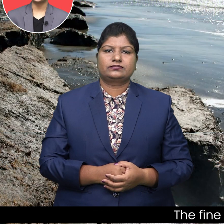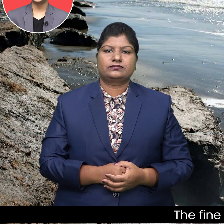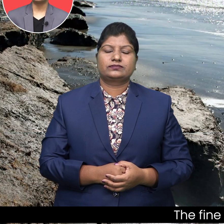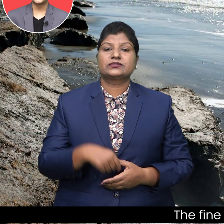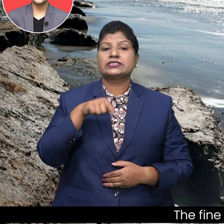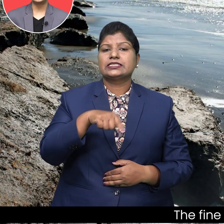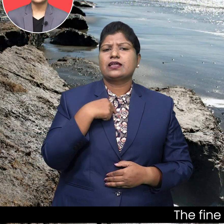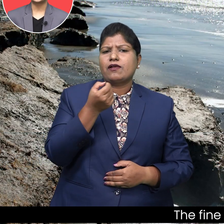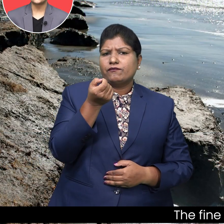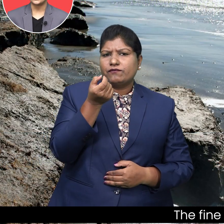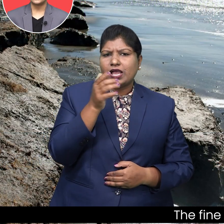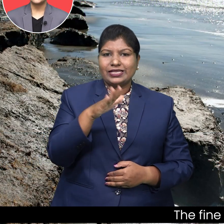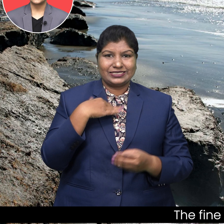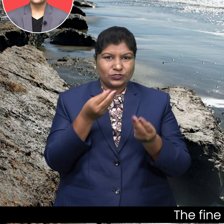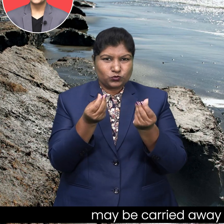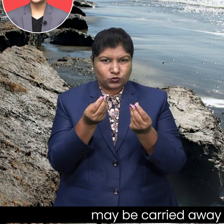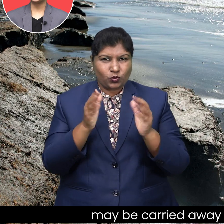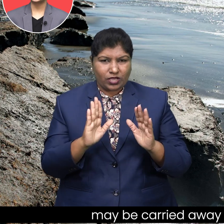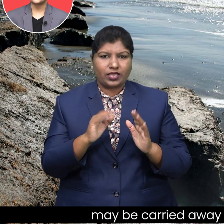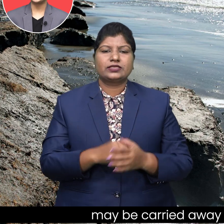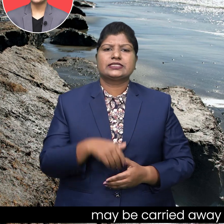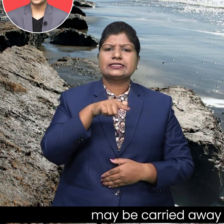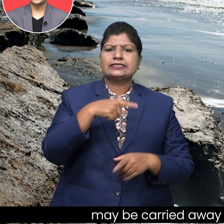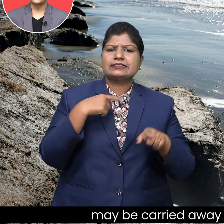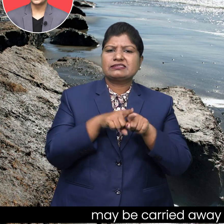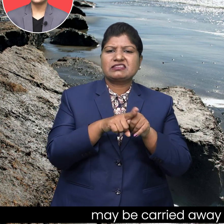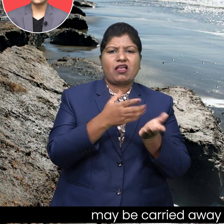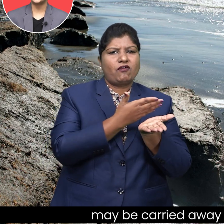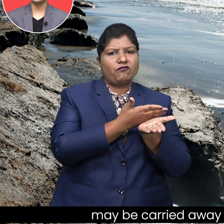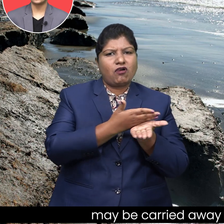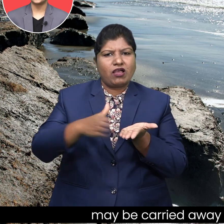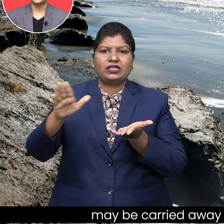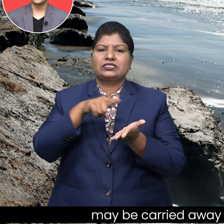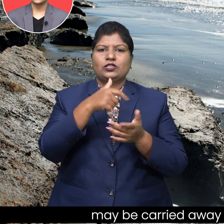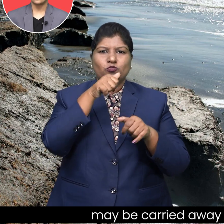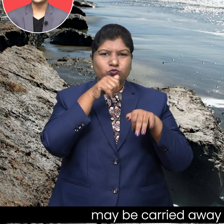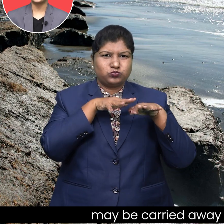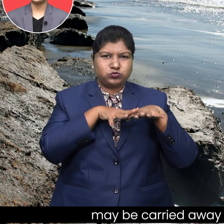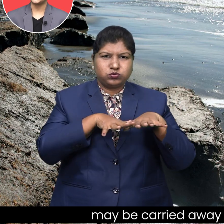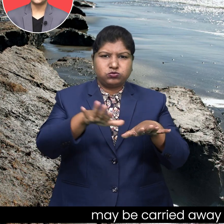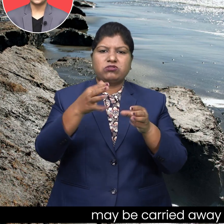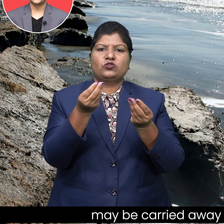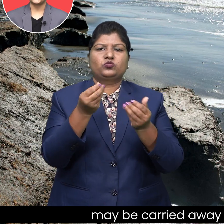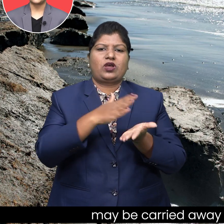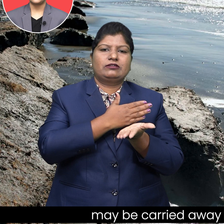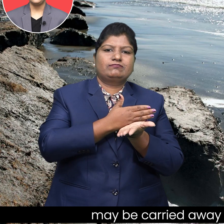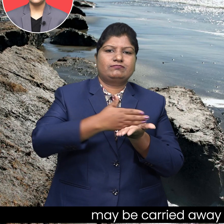The fine particles of soil may be carried away by flowing water on the